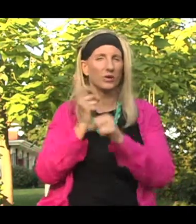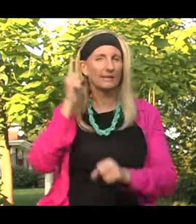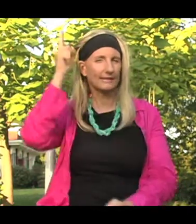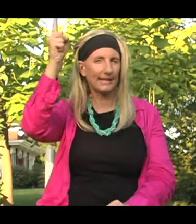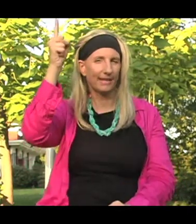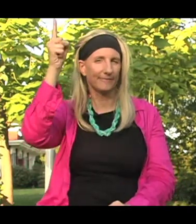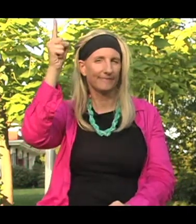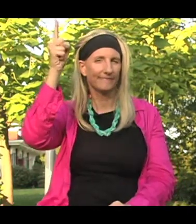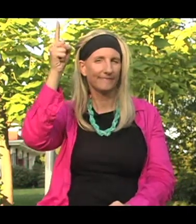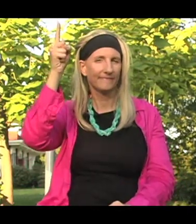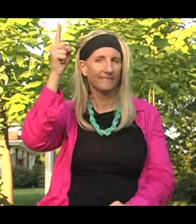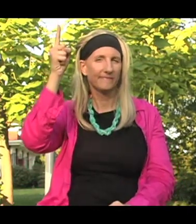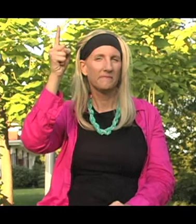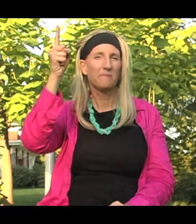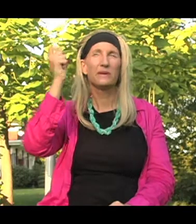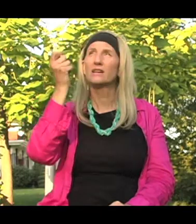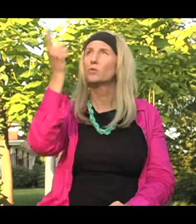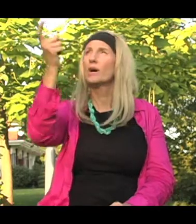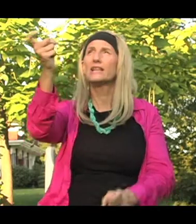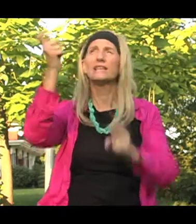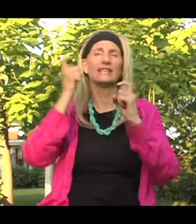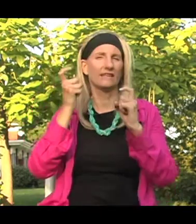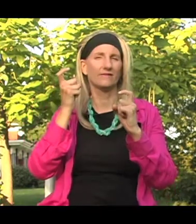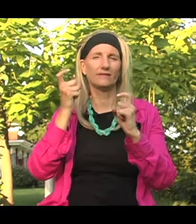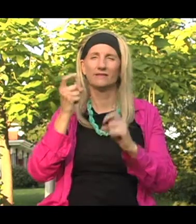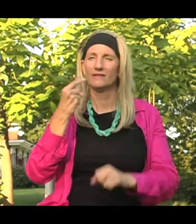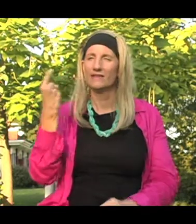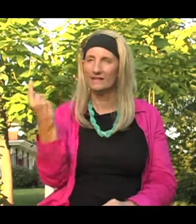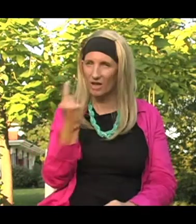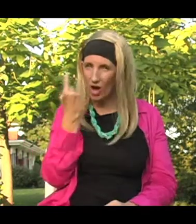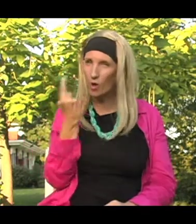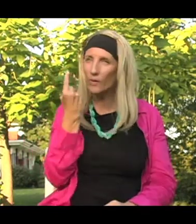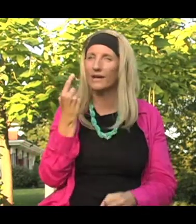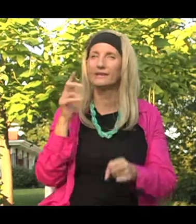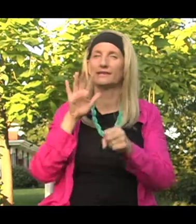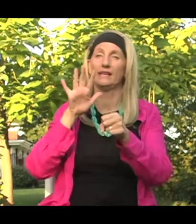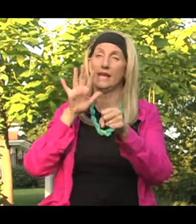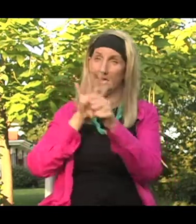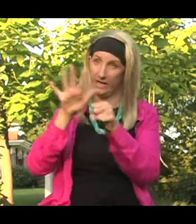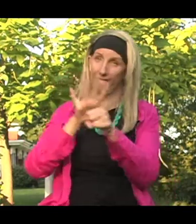trust Him, because what He gives is always enough.